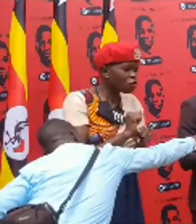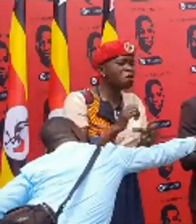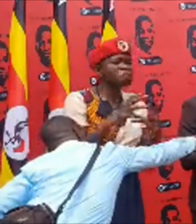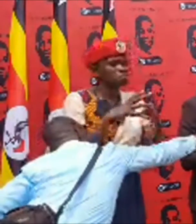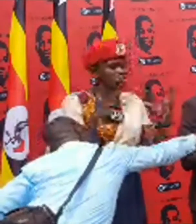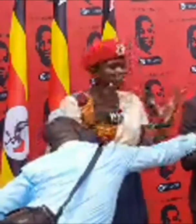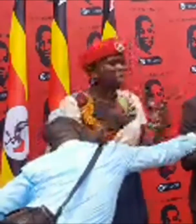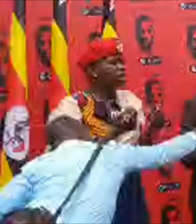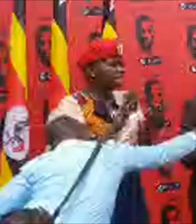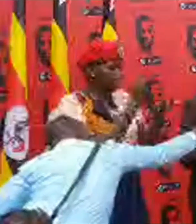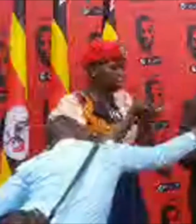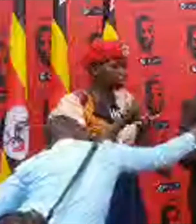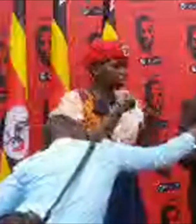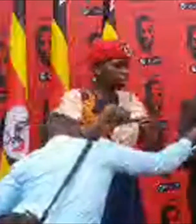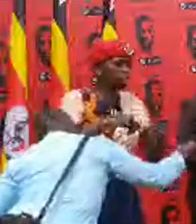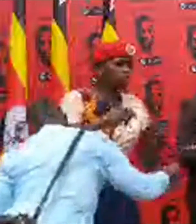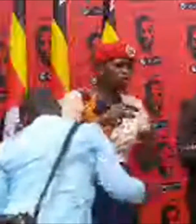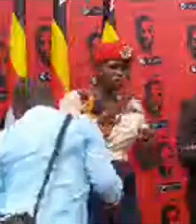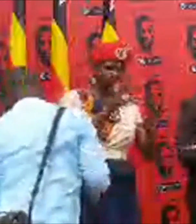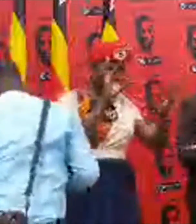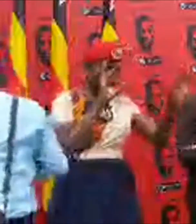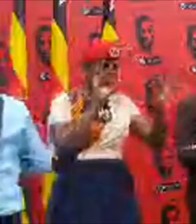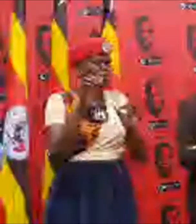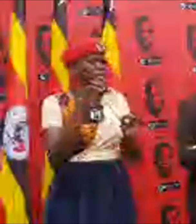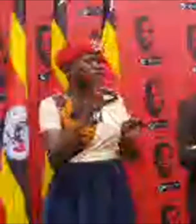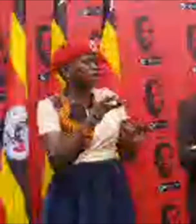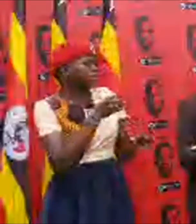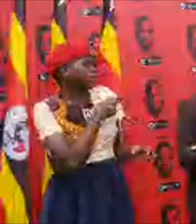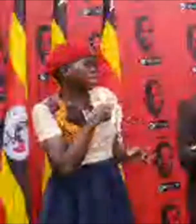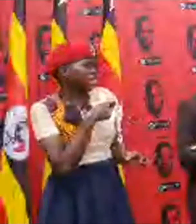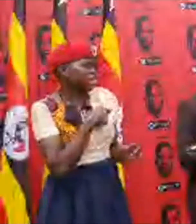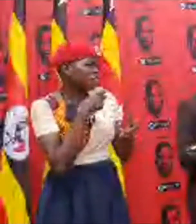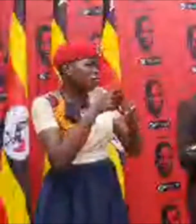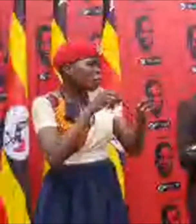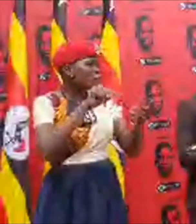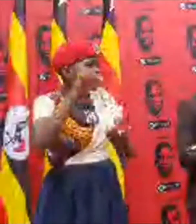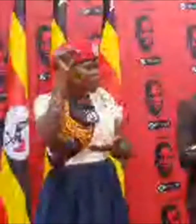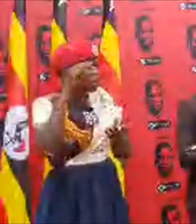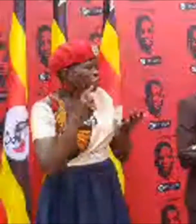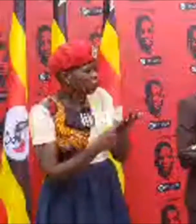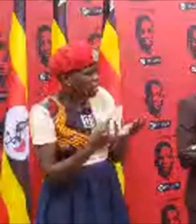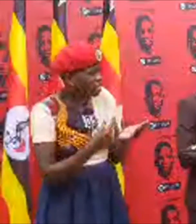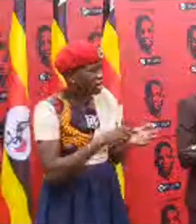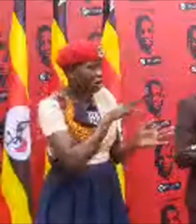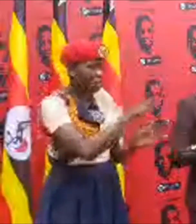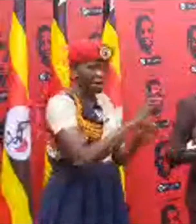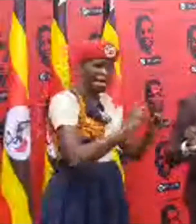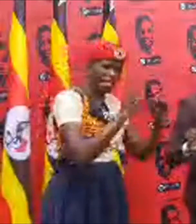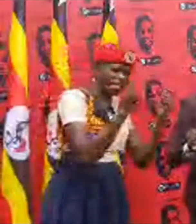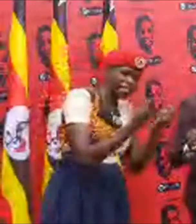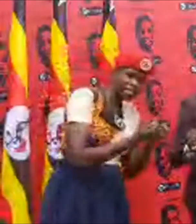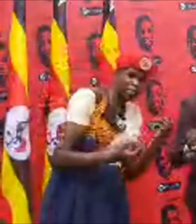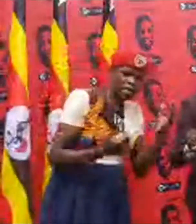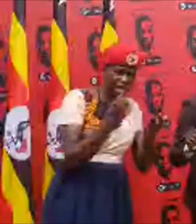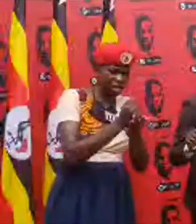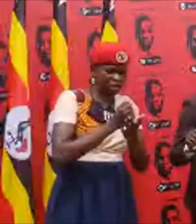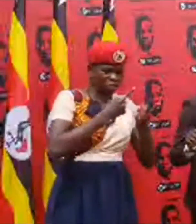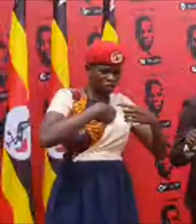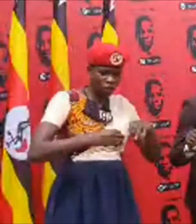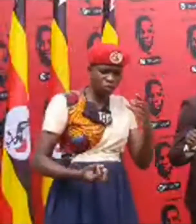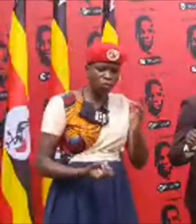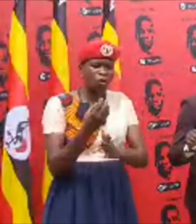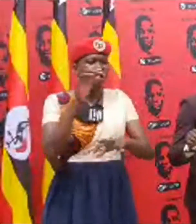identify candidates in Northern Uganda. She and her team helped us to set up offices in northern Uganda,